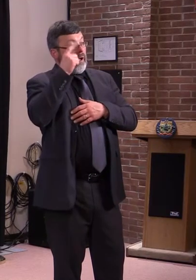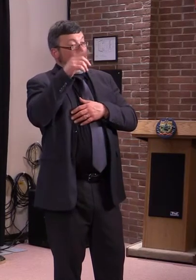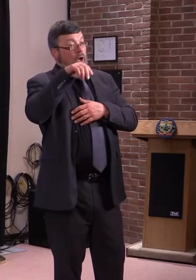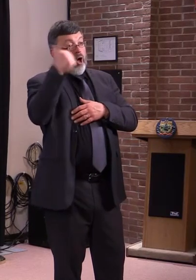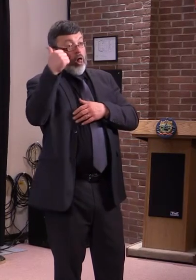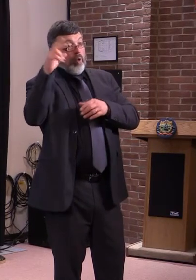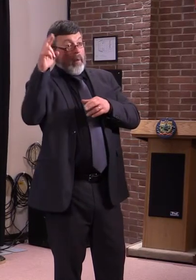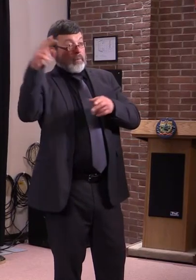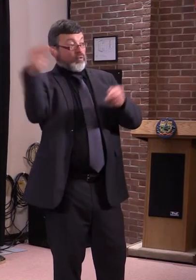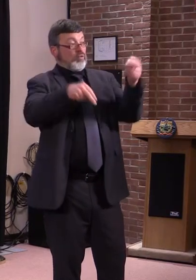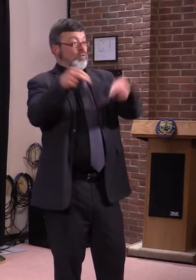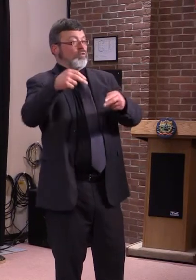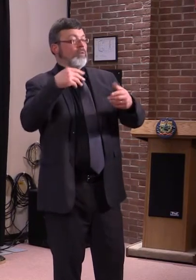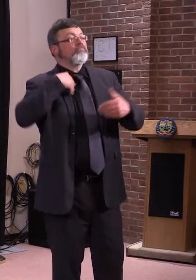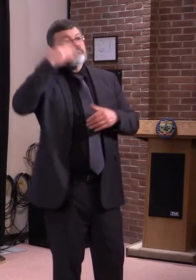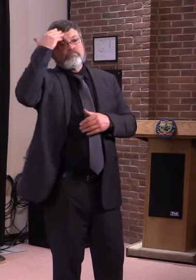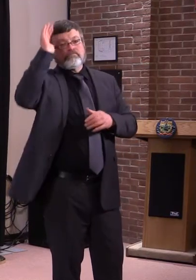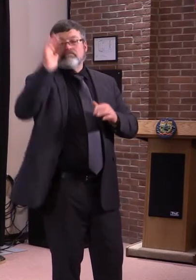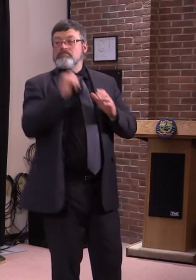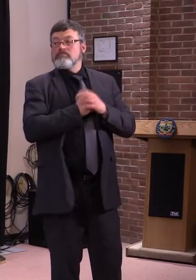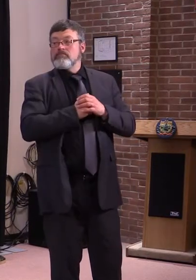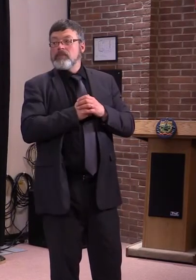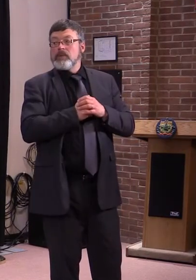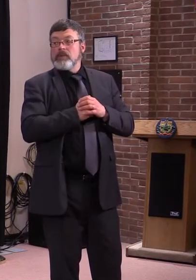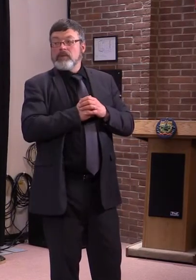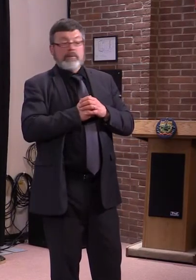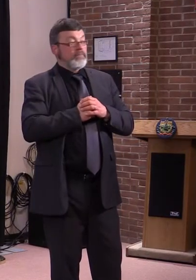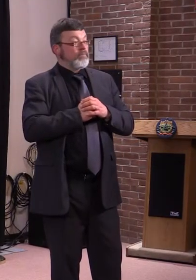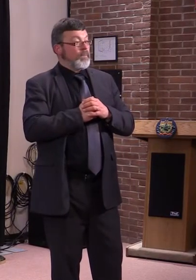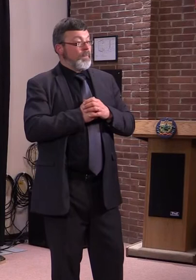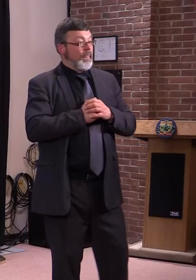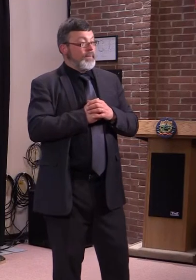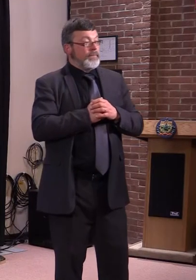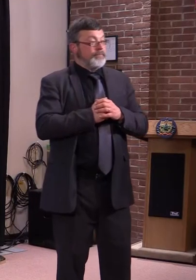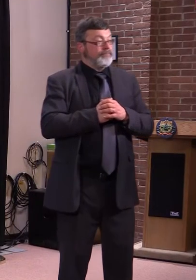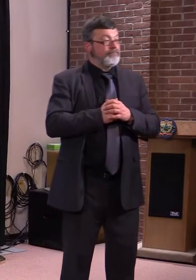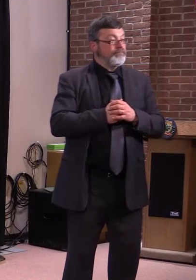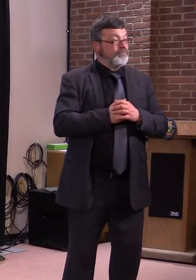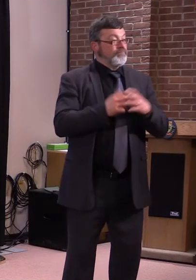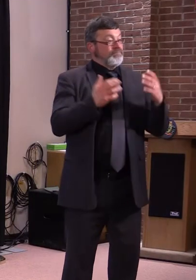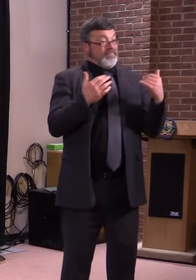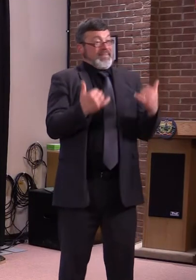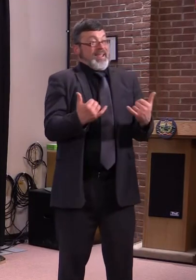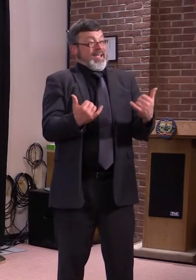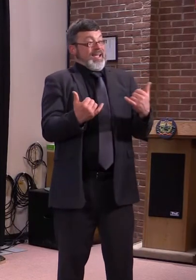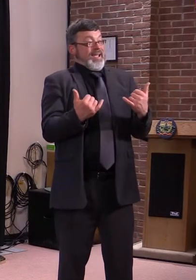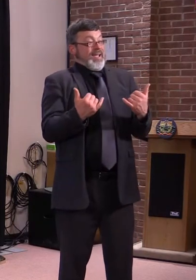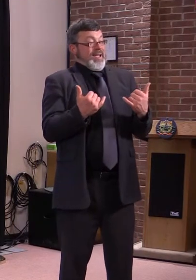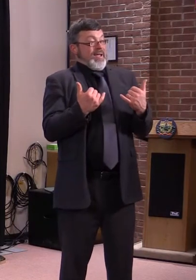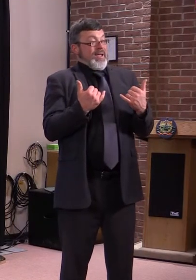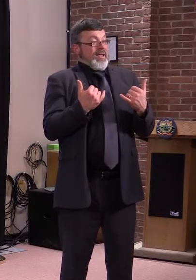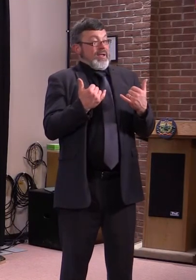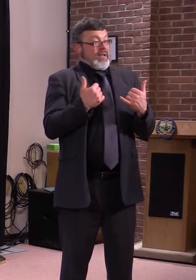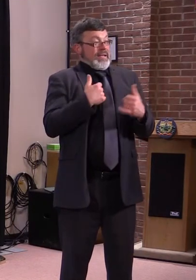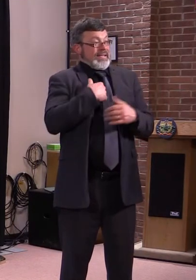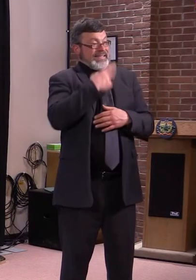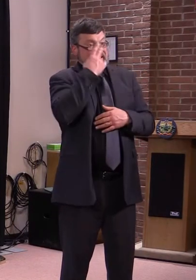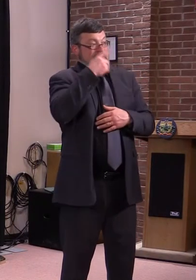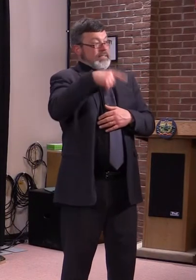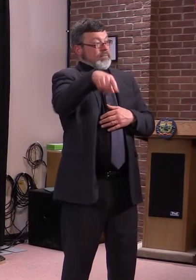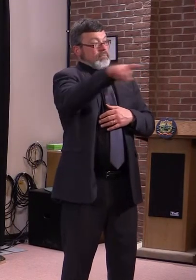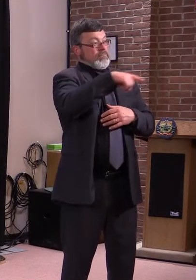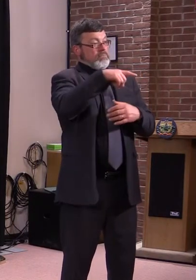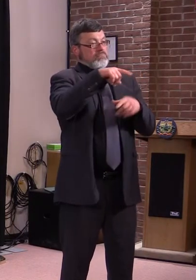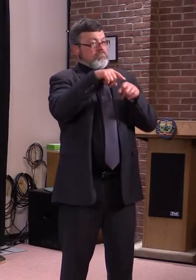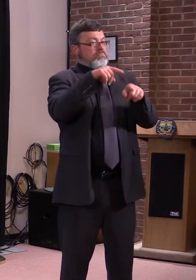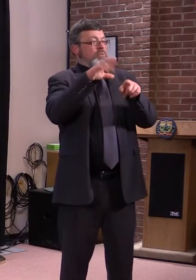the race. I just don't know. At this point in time, with what I see, I'm supportive of